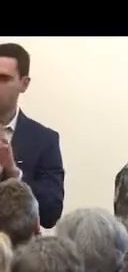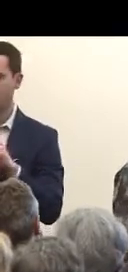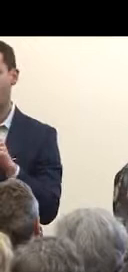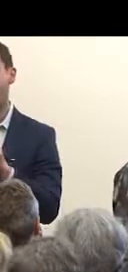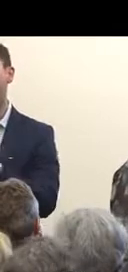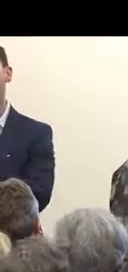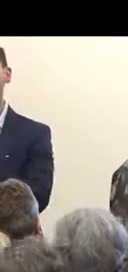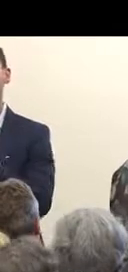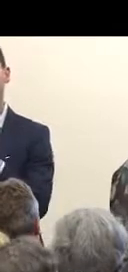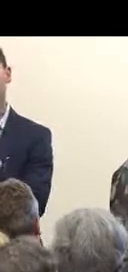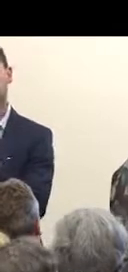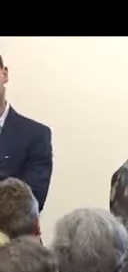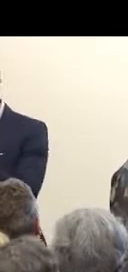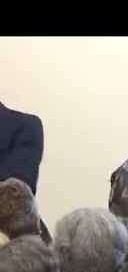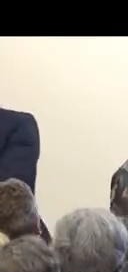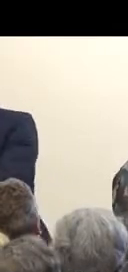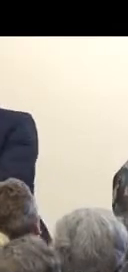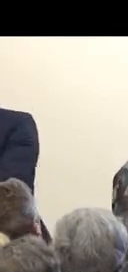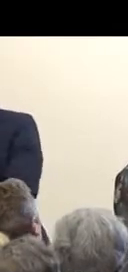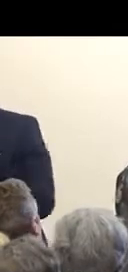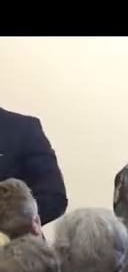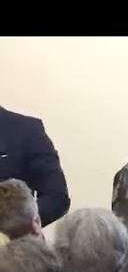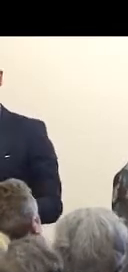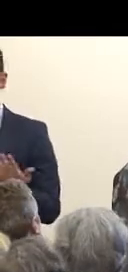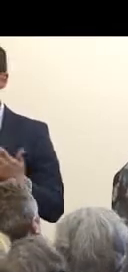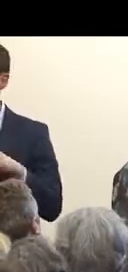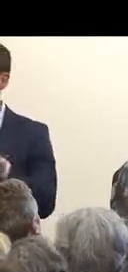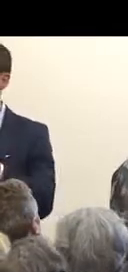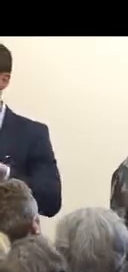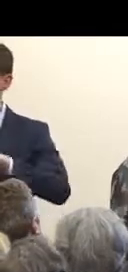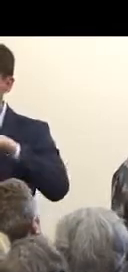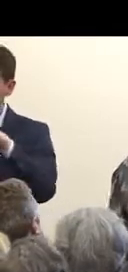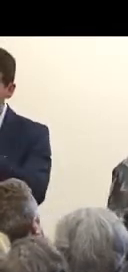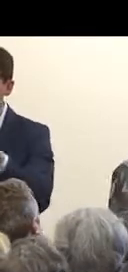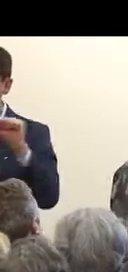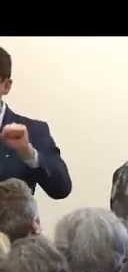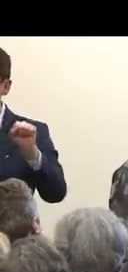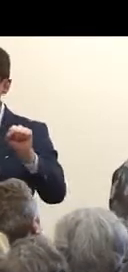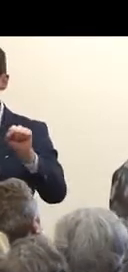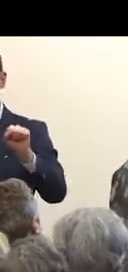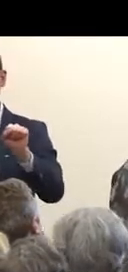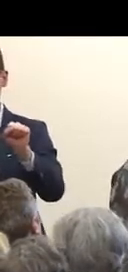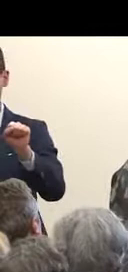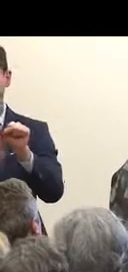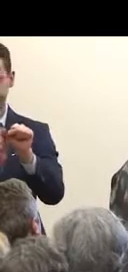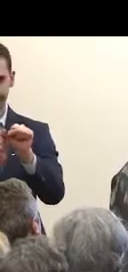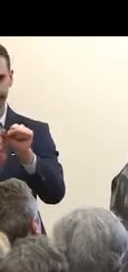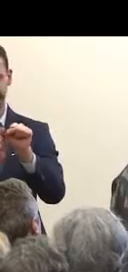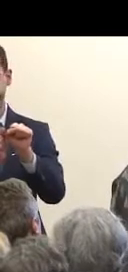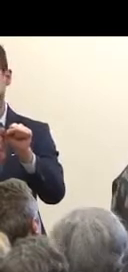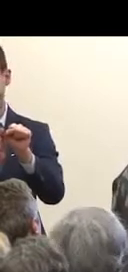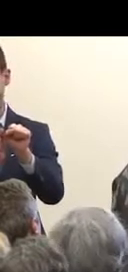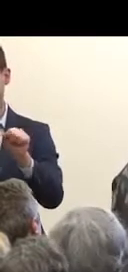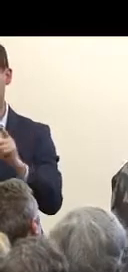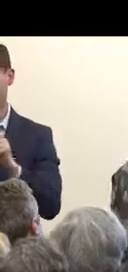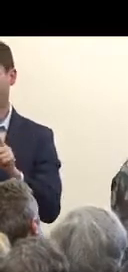We have the same structure, subject, and we see the relationship marked in subject-verb agreement.